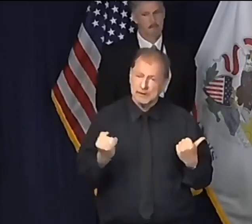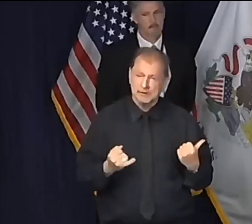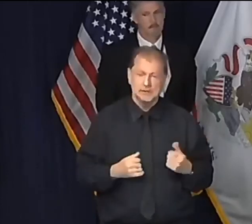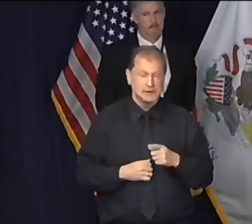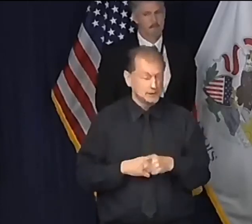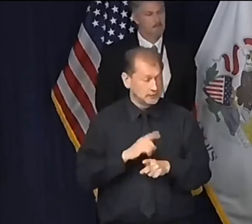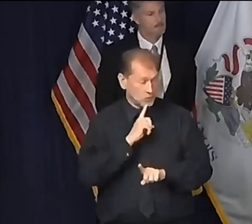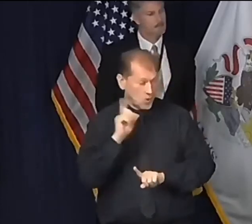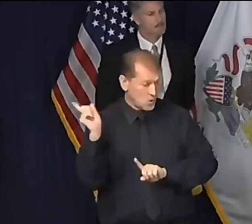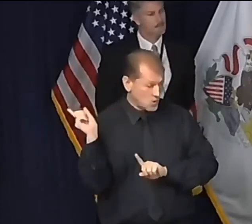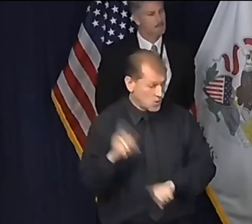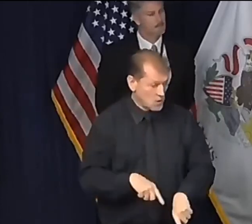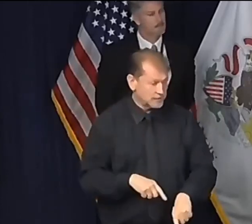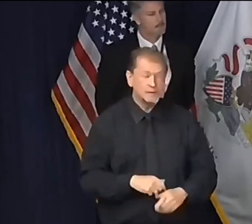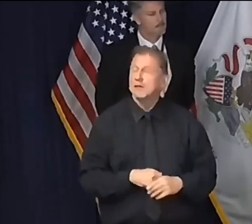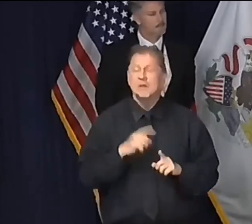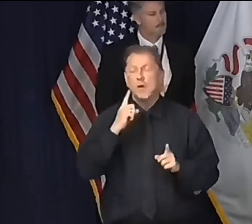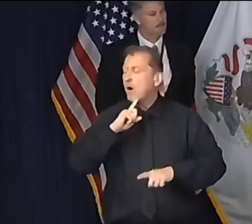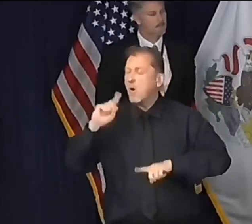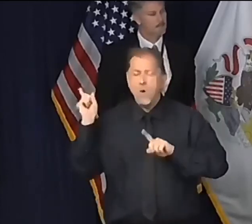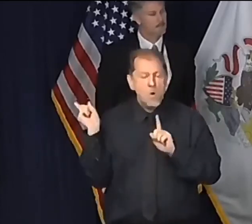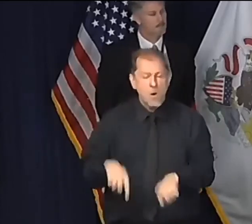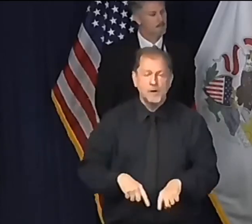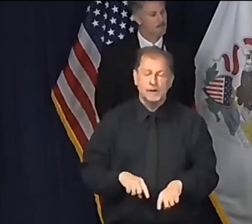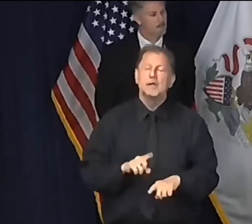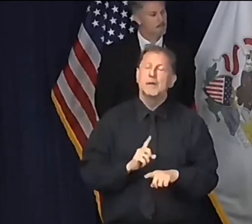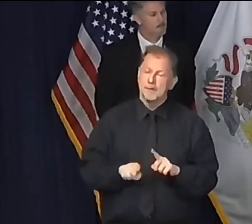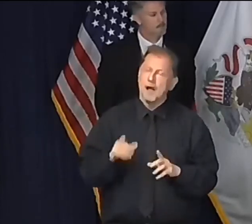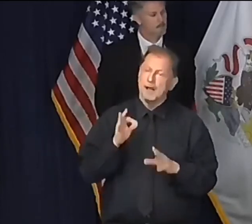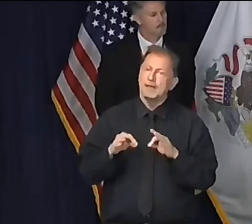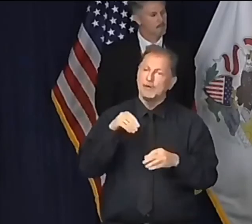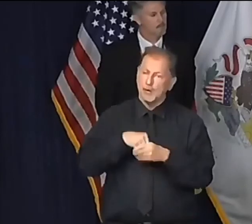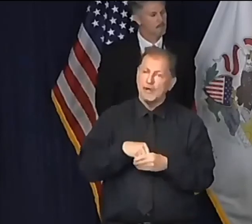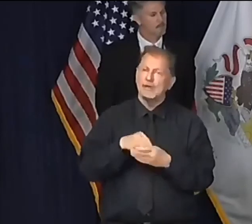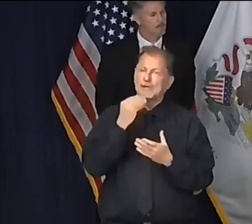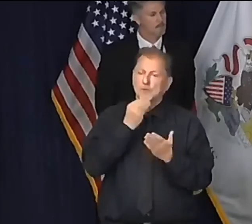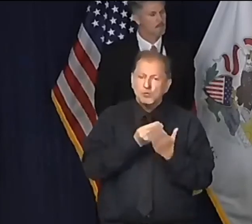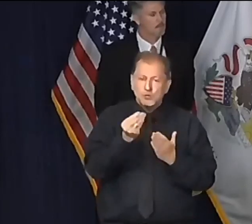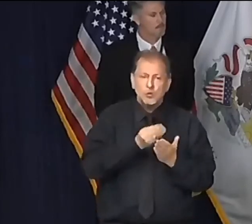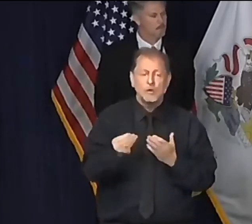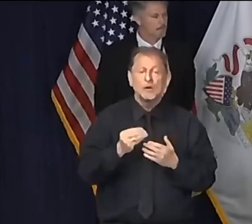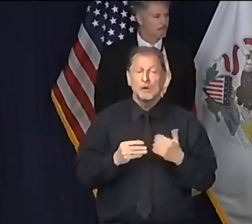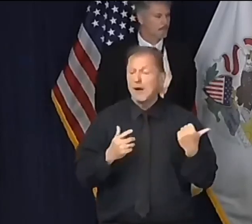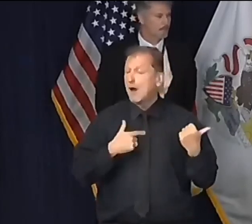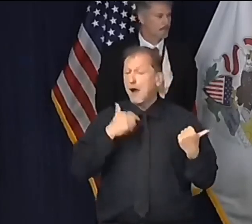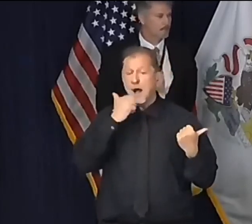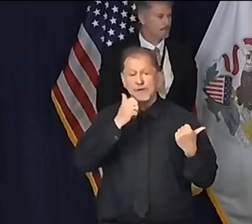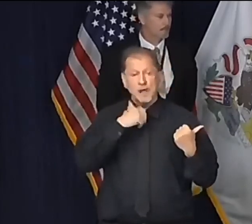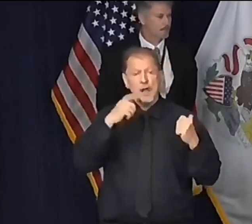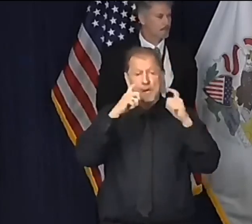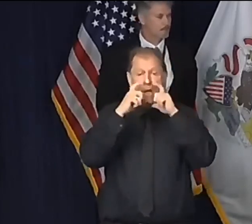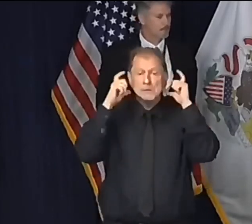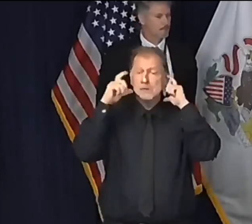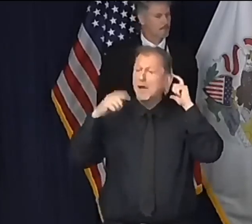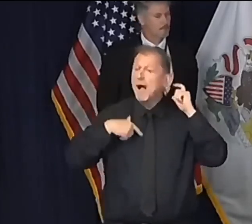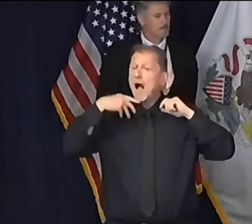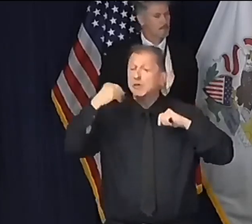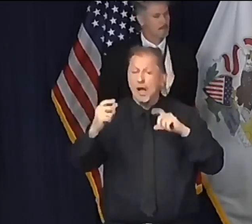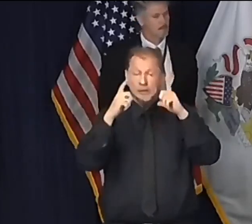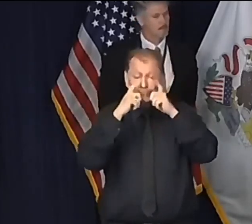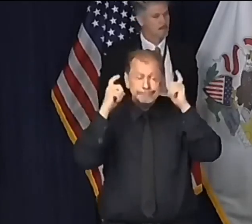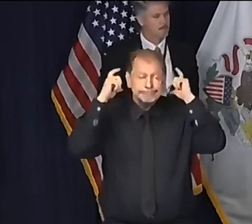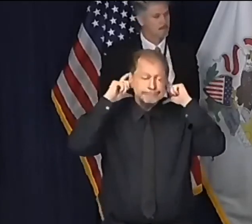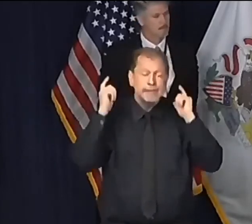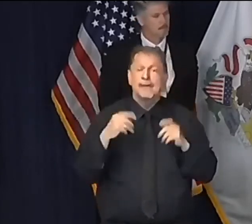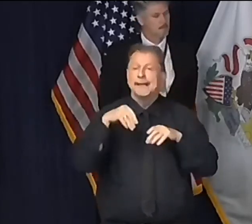out, and we haven't ordered it, but as you've said, every day, I wear my own mask when I go outside. If I'm going